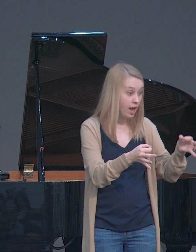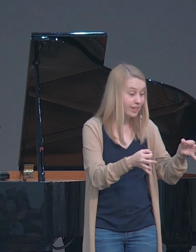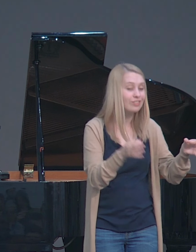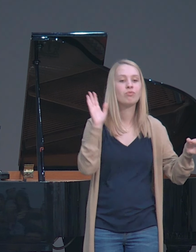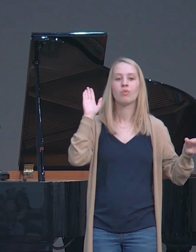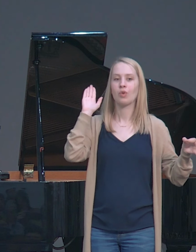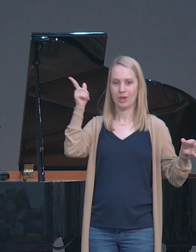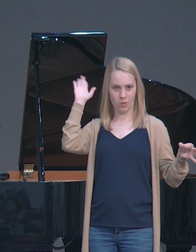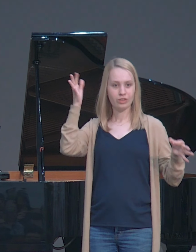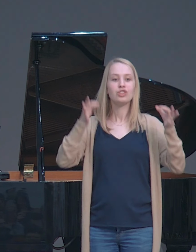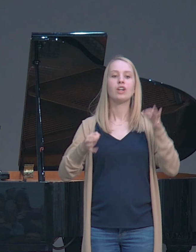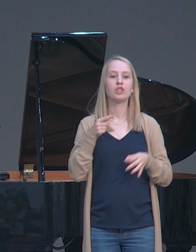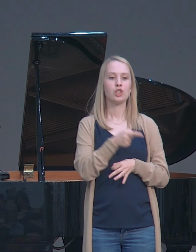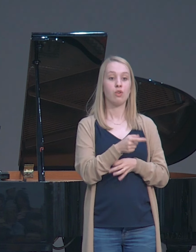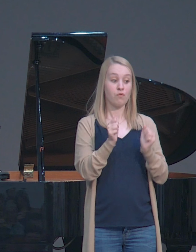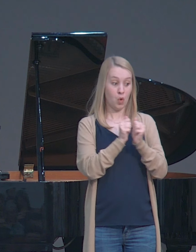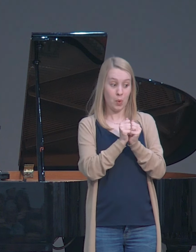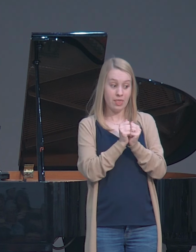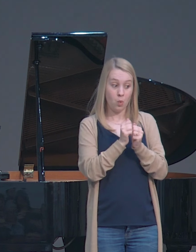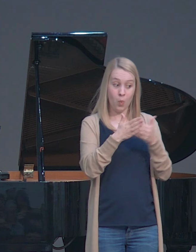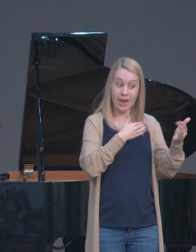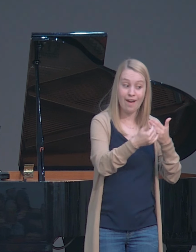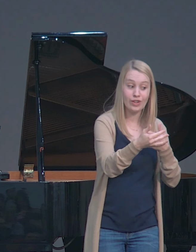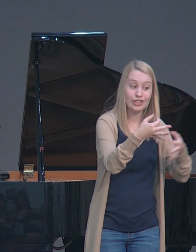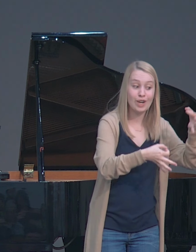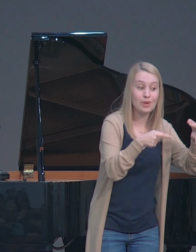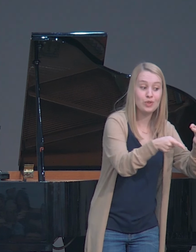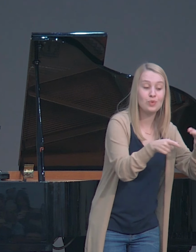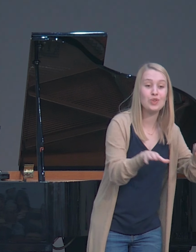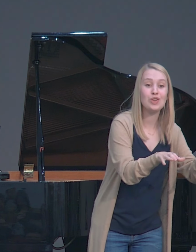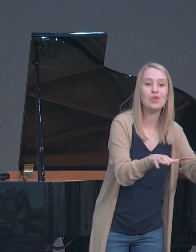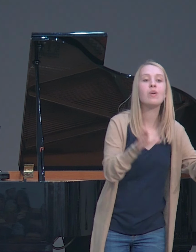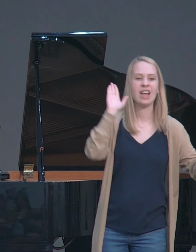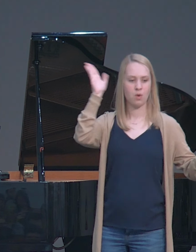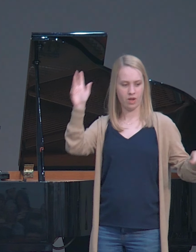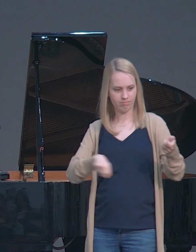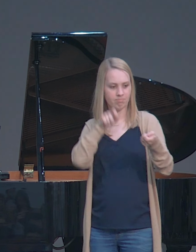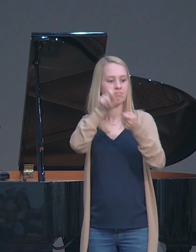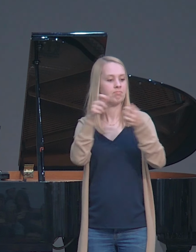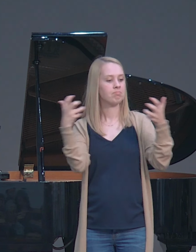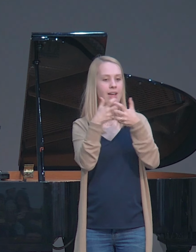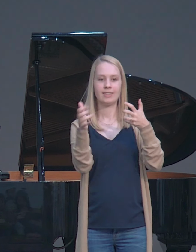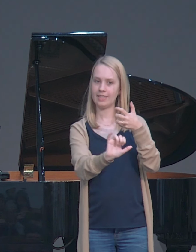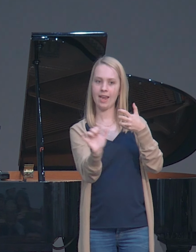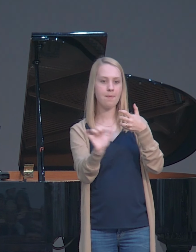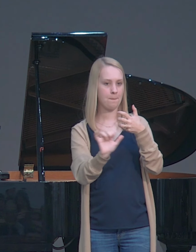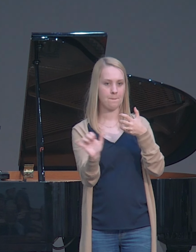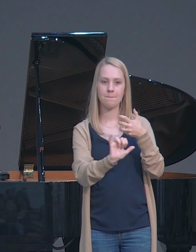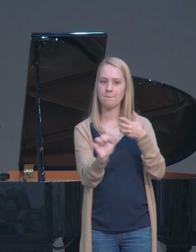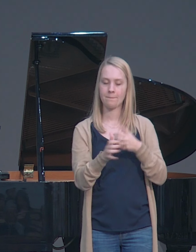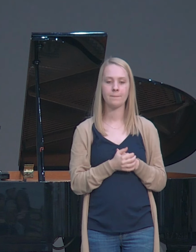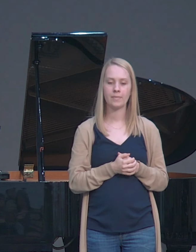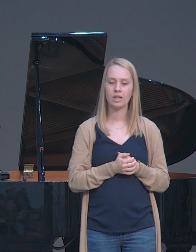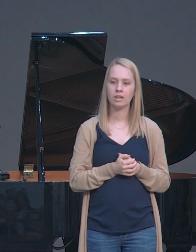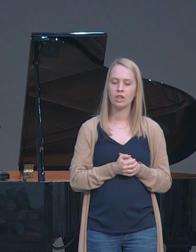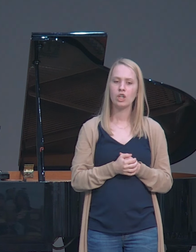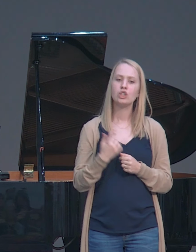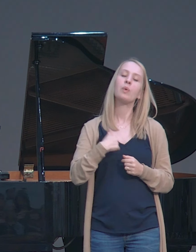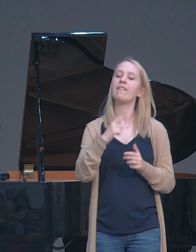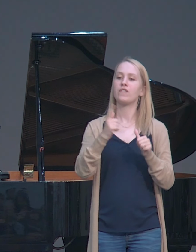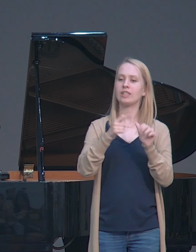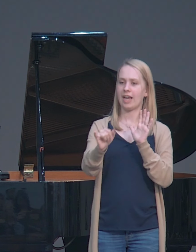you pronounce, you will be judged. With the measure you use, it will be measured to you. So we need to first identify